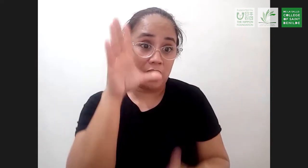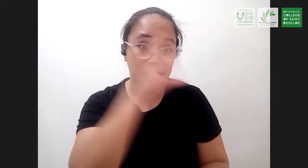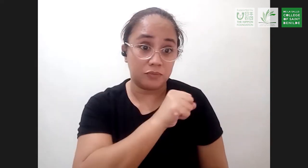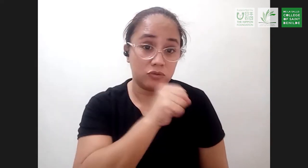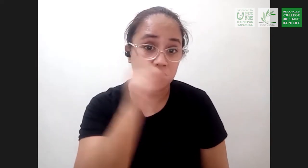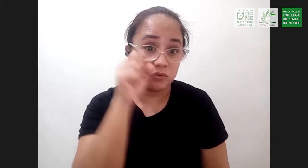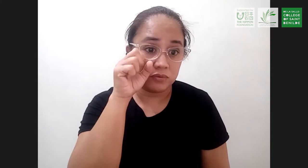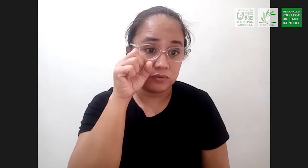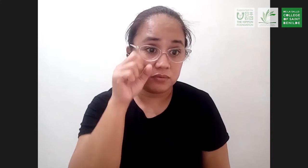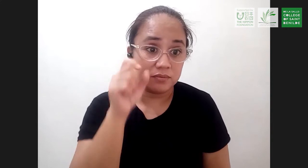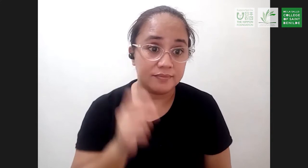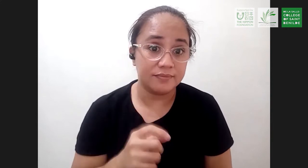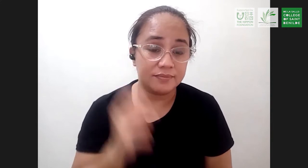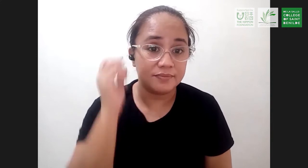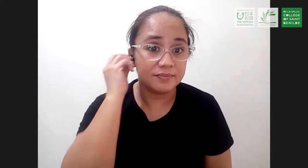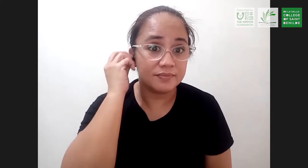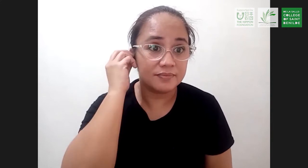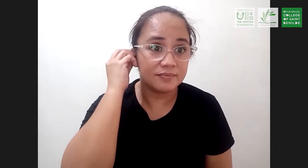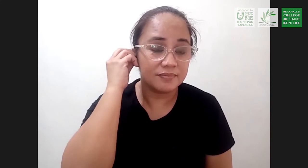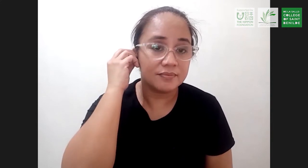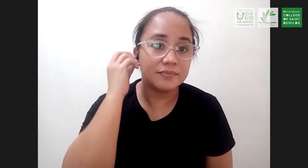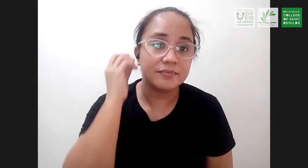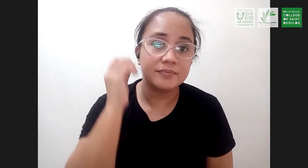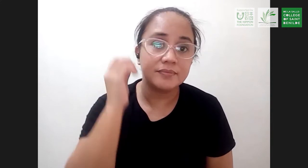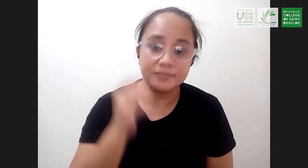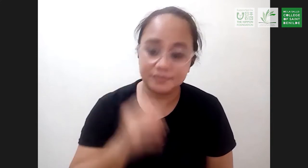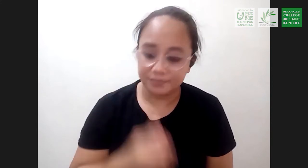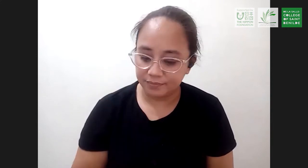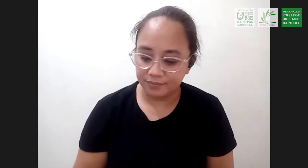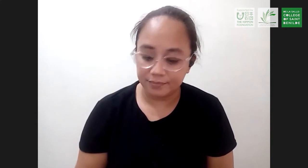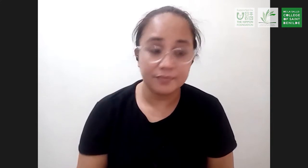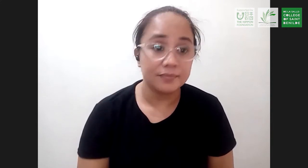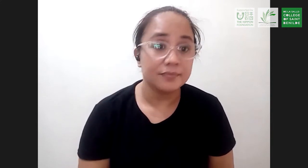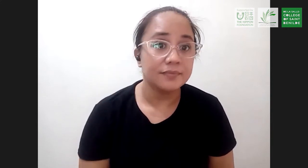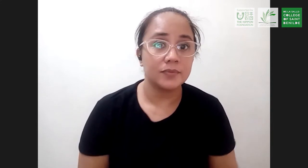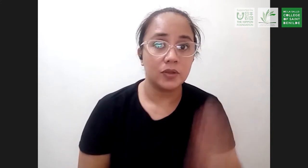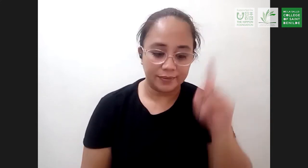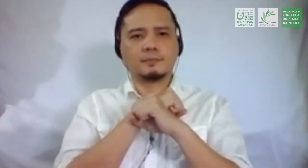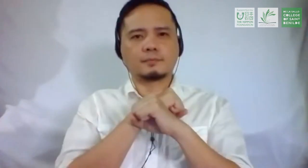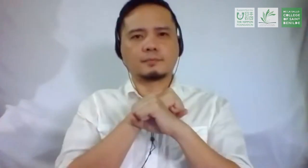We do a switch interpreter. Okay.